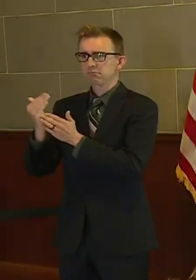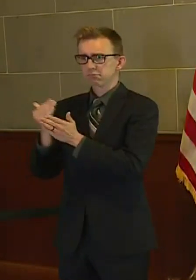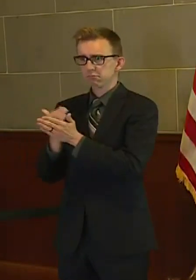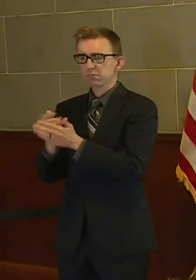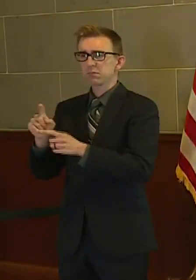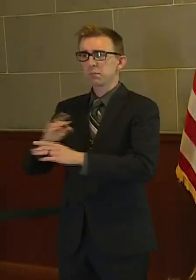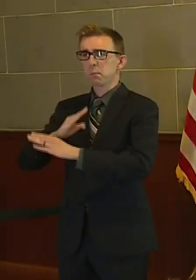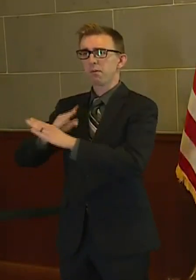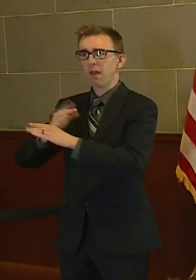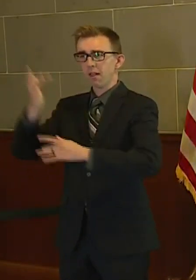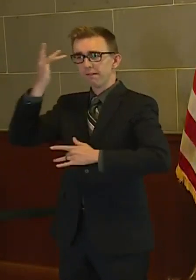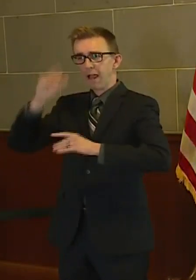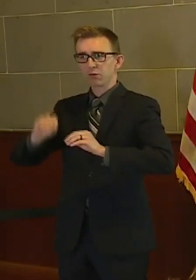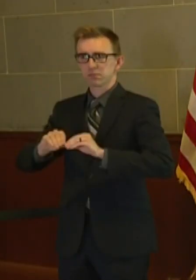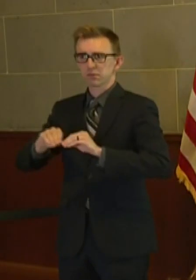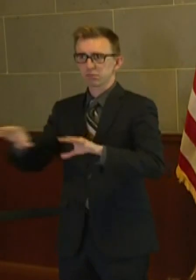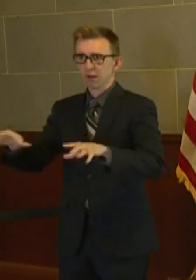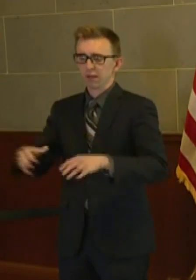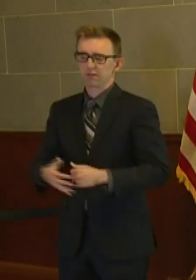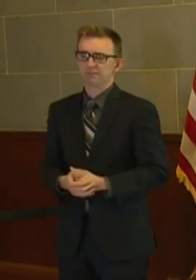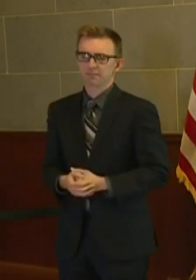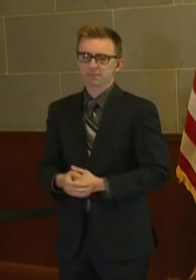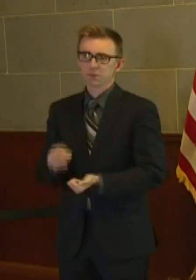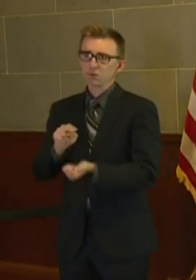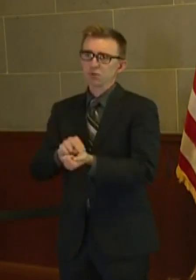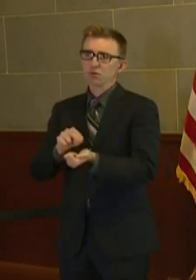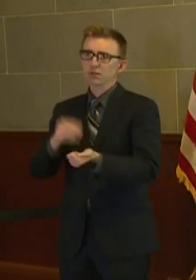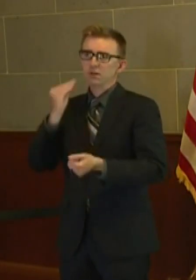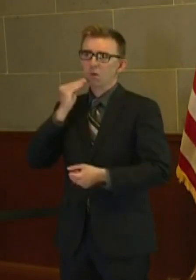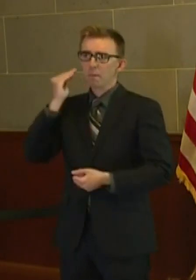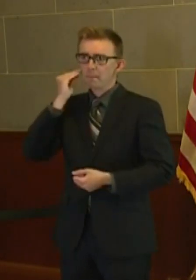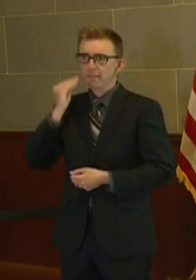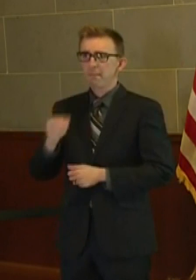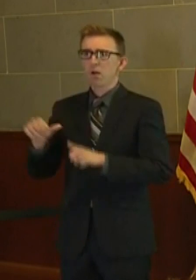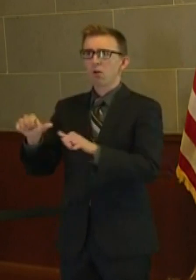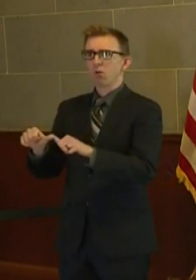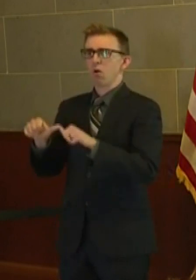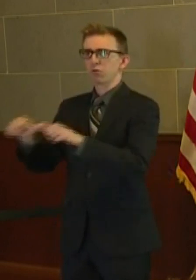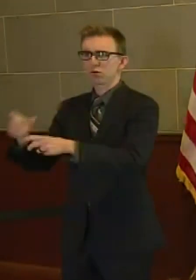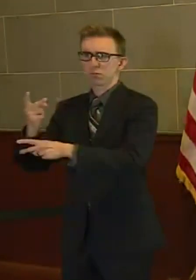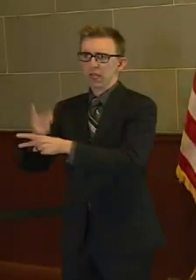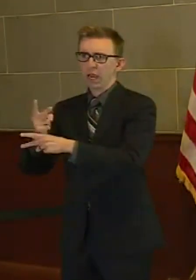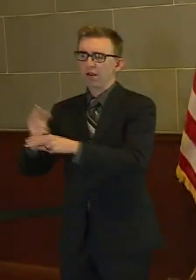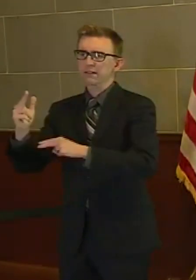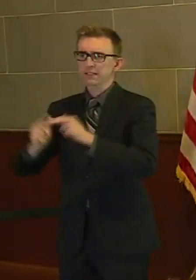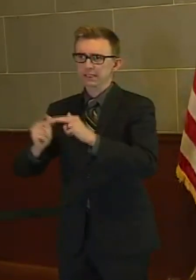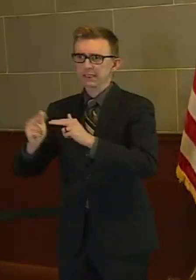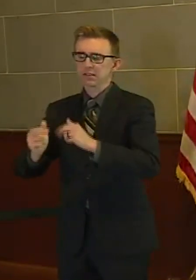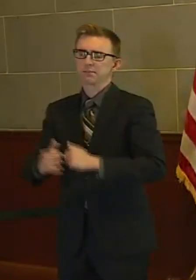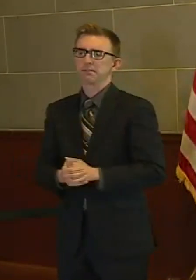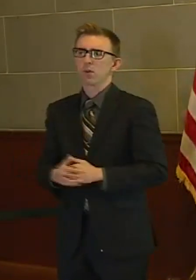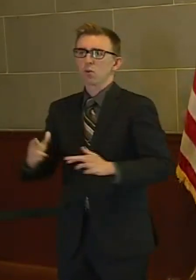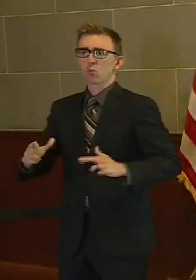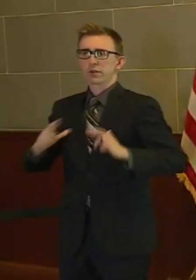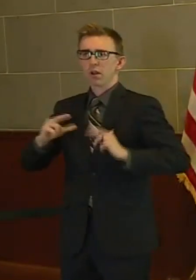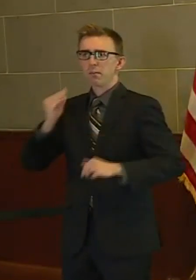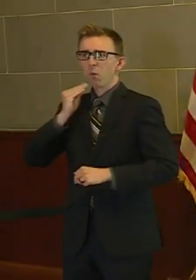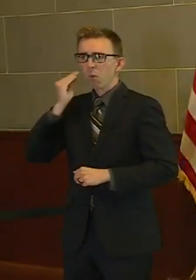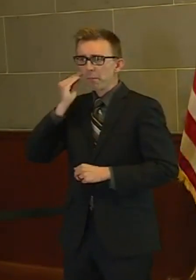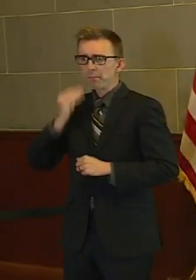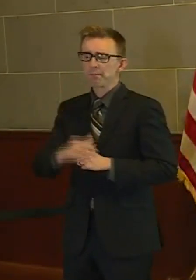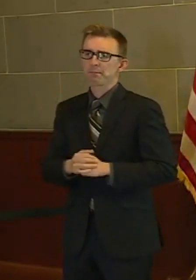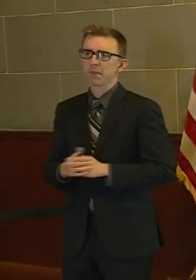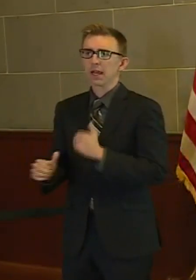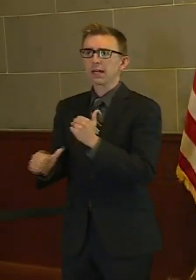virus from spreading. Nursing homes, long-term care facilities, retirement homes,